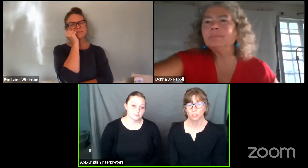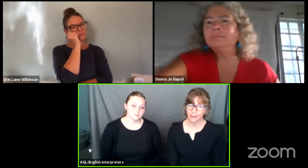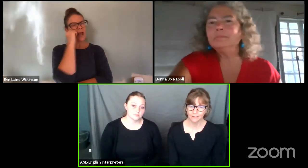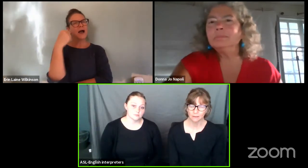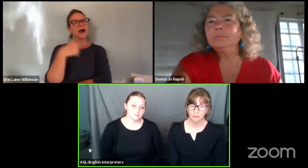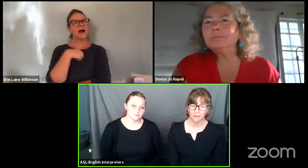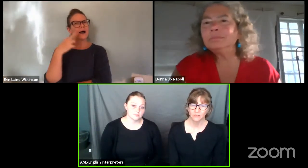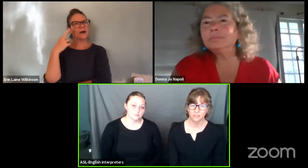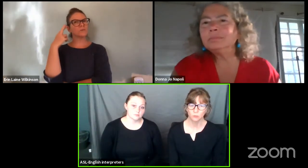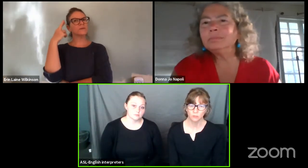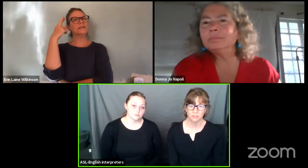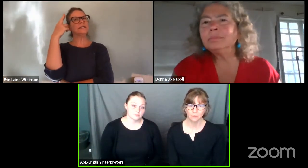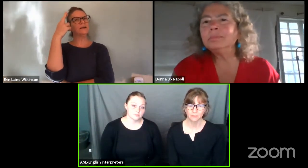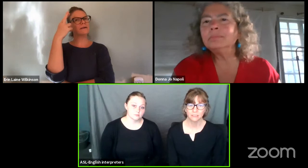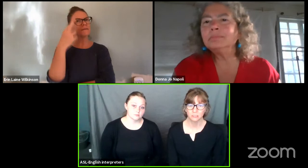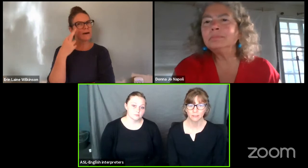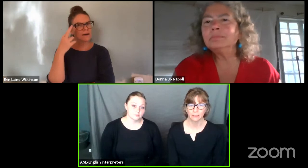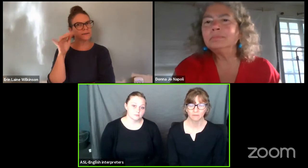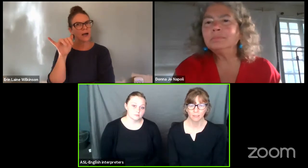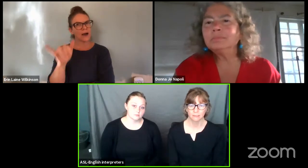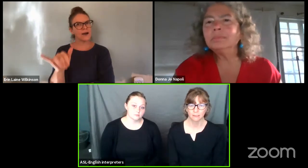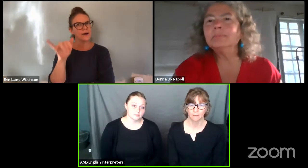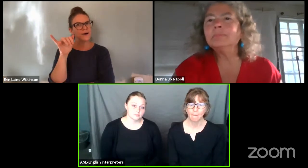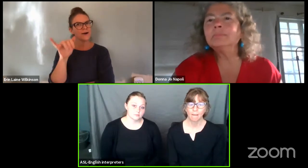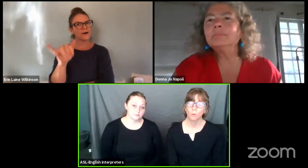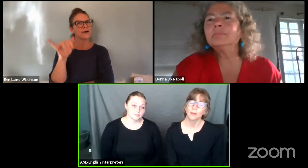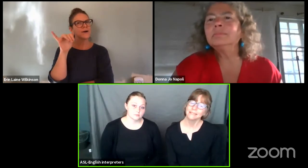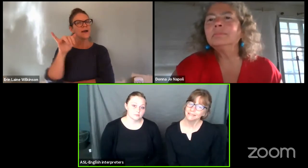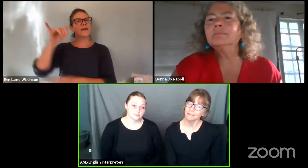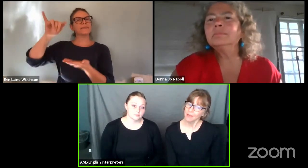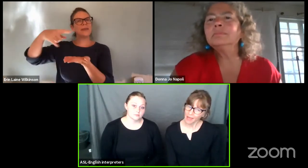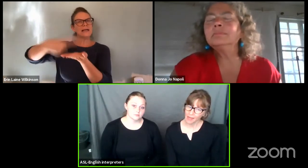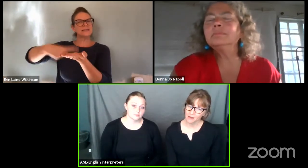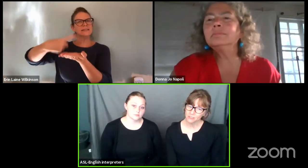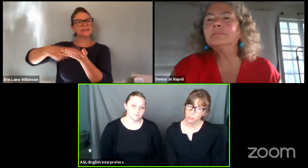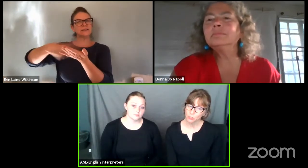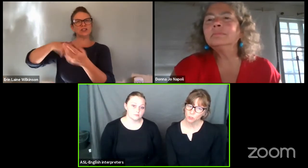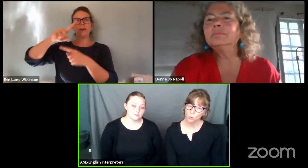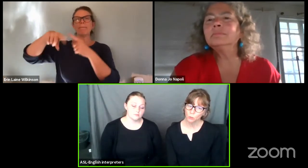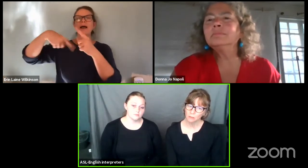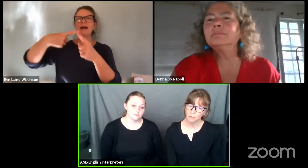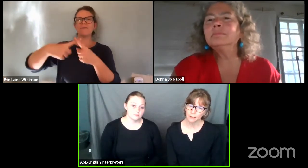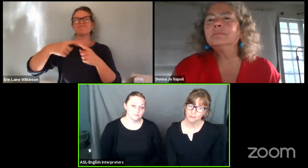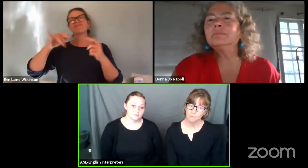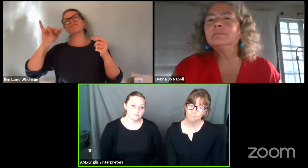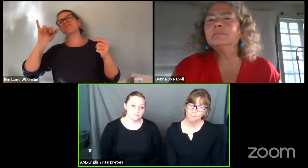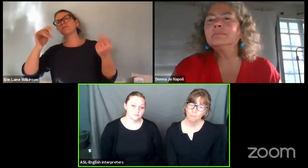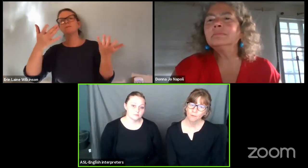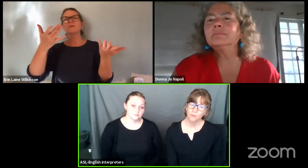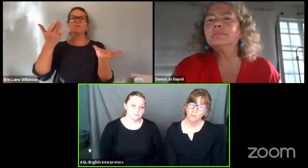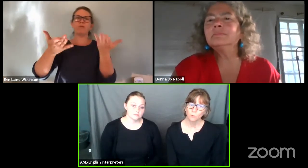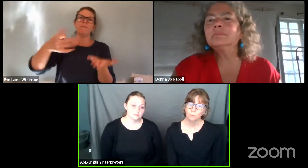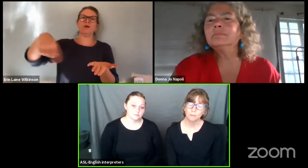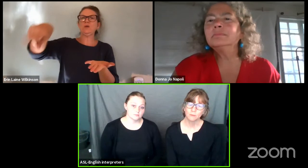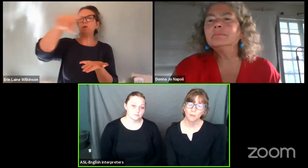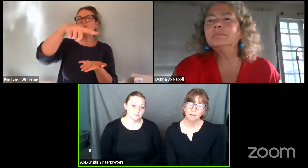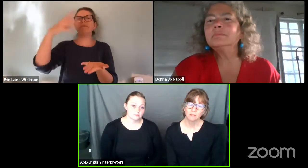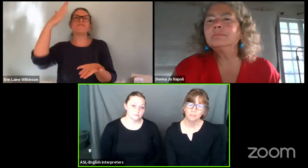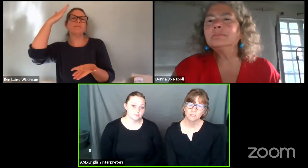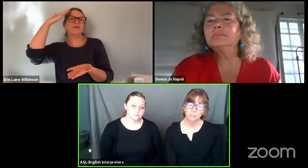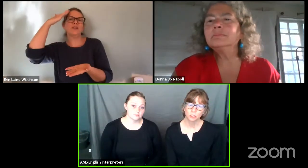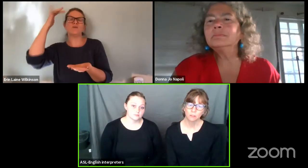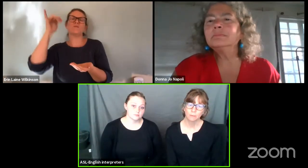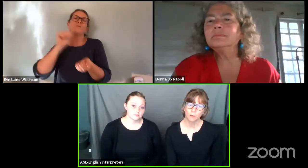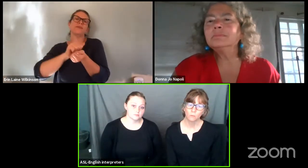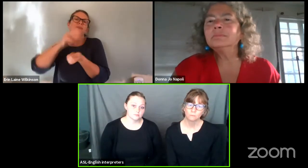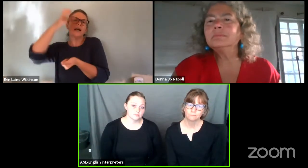another and chatting, the students that I was teaching in Afghanistan. And when I did that, I started to realize they would maybe be having